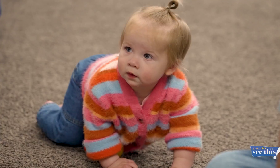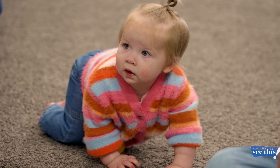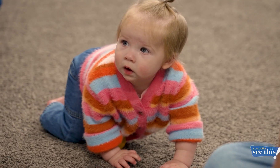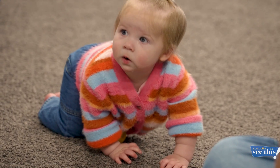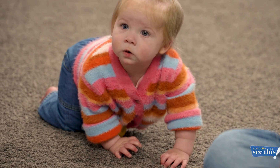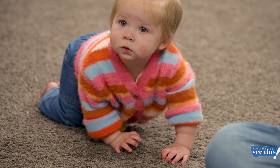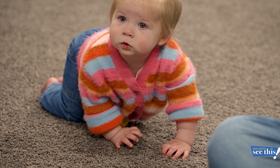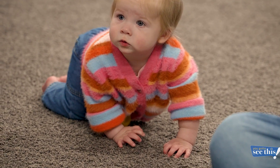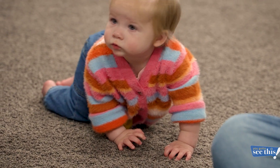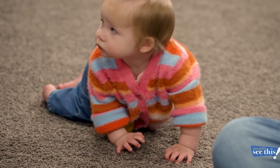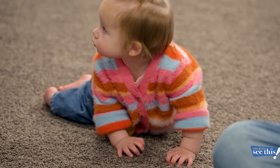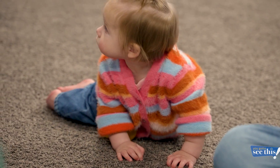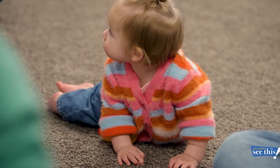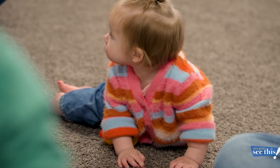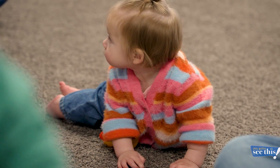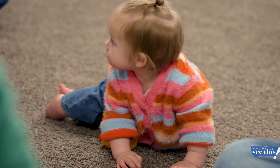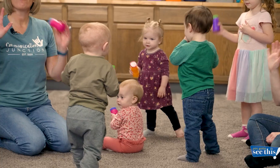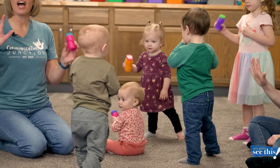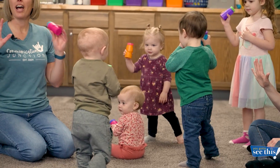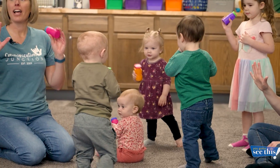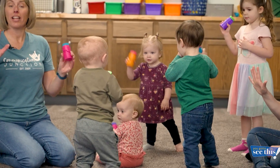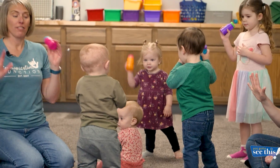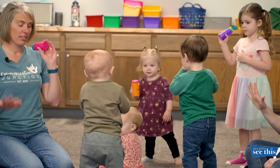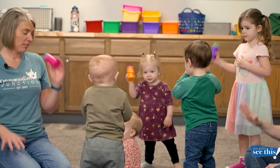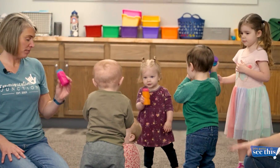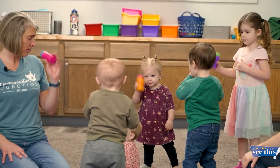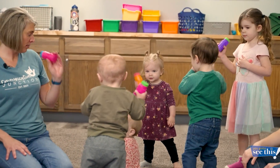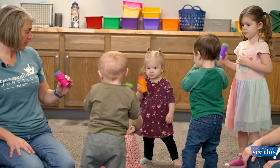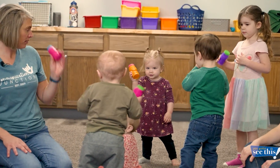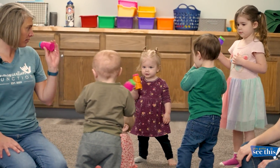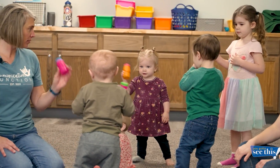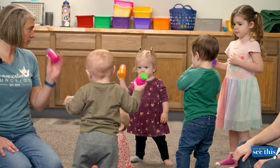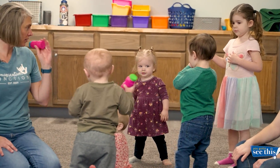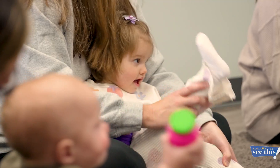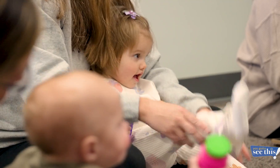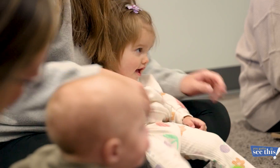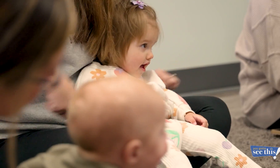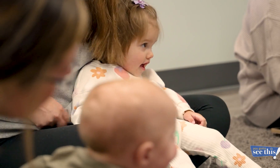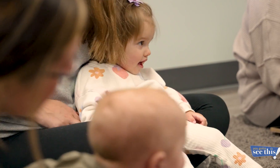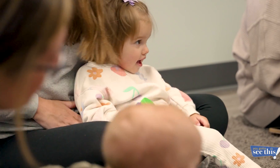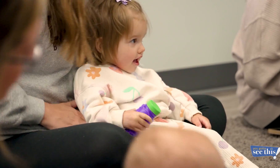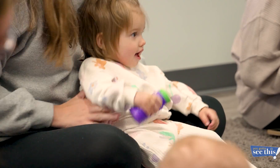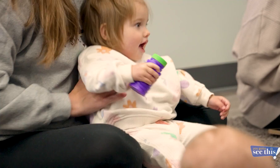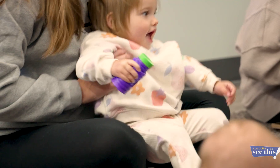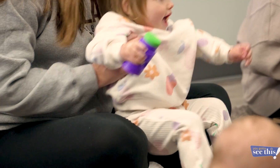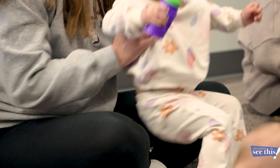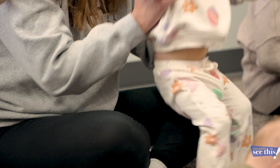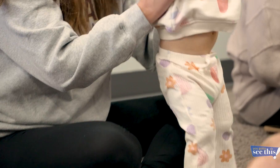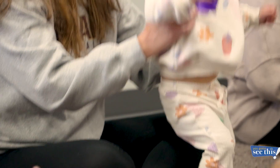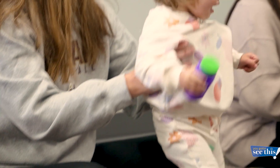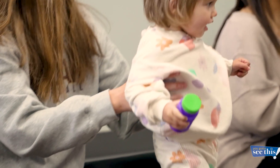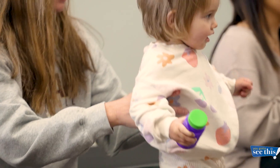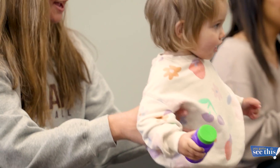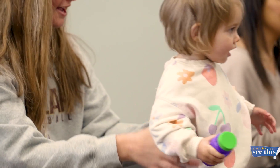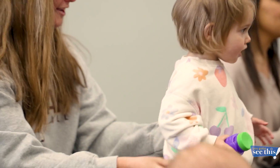imitating your facial expressions, or a child as young as like 3 months old might be giggling at you in response to you smiling.